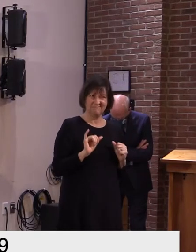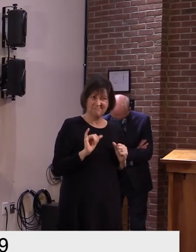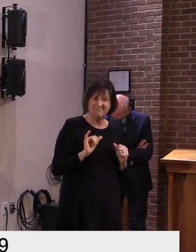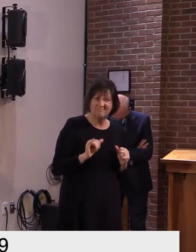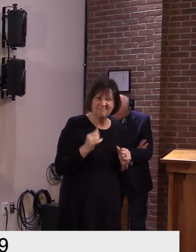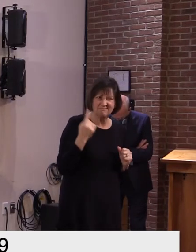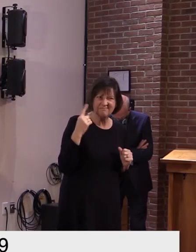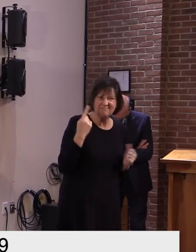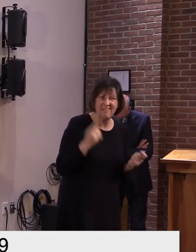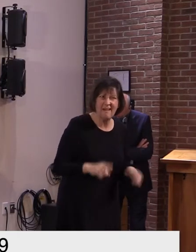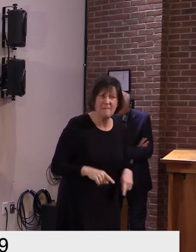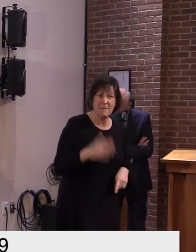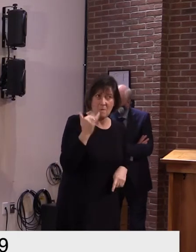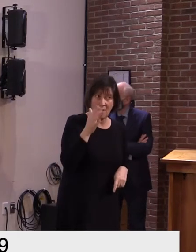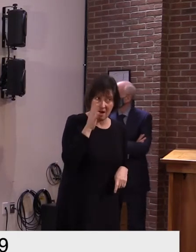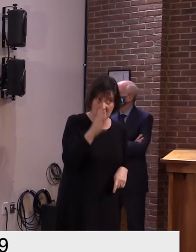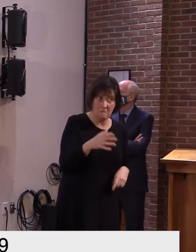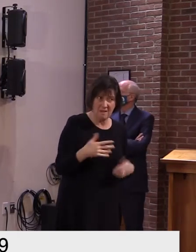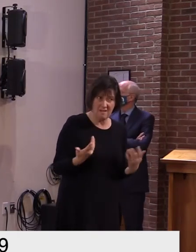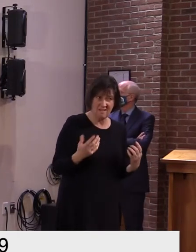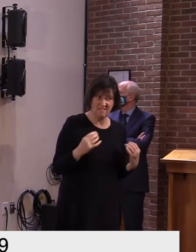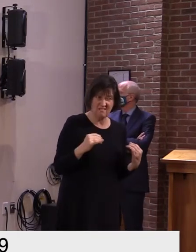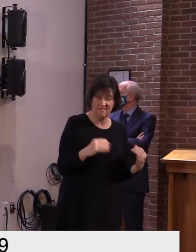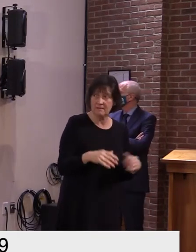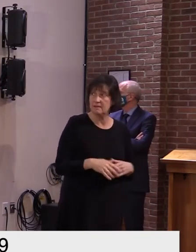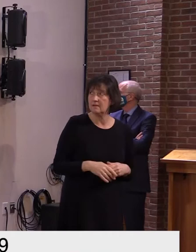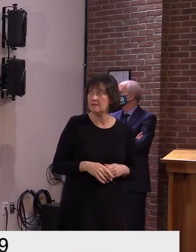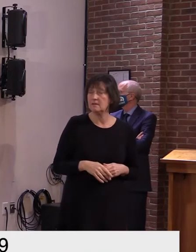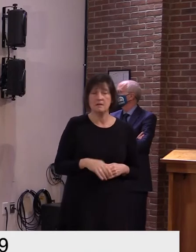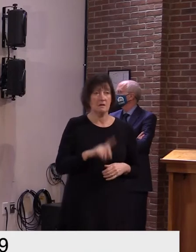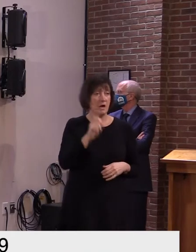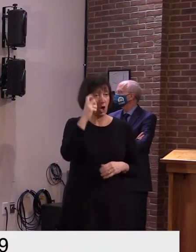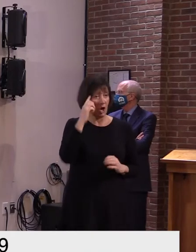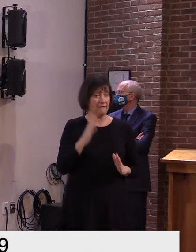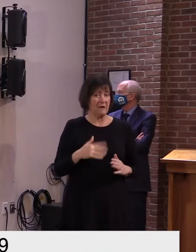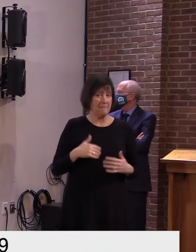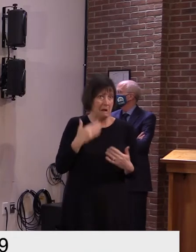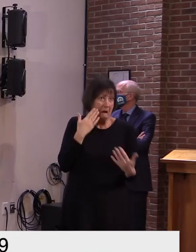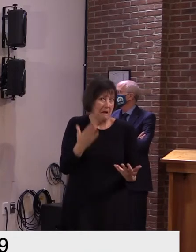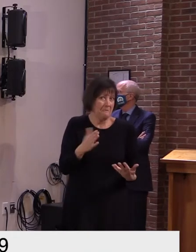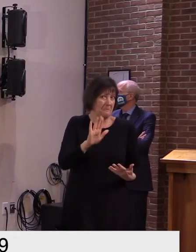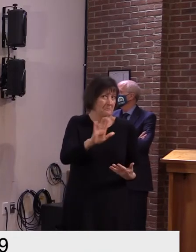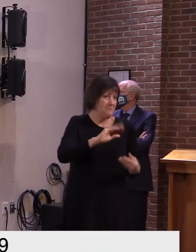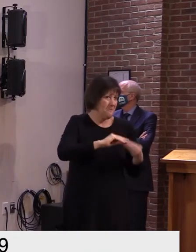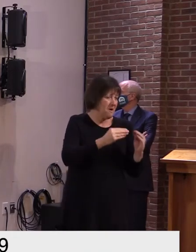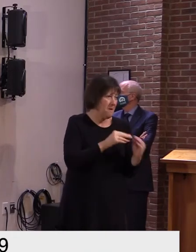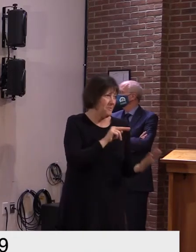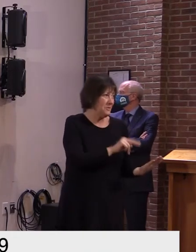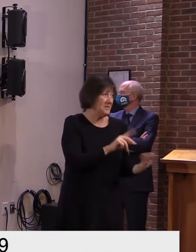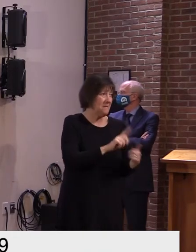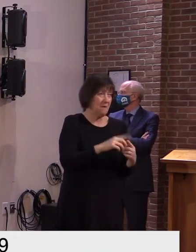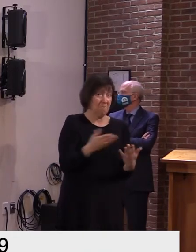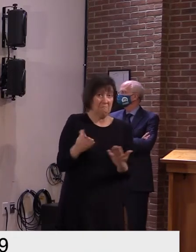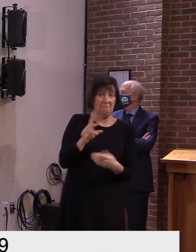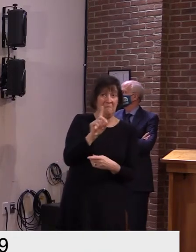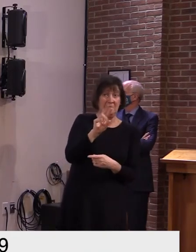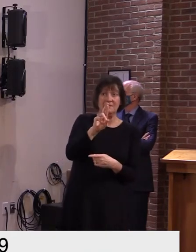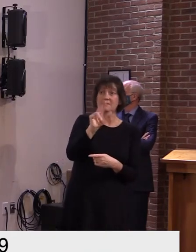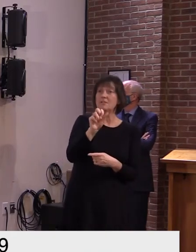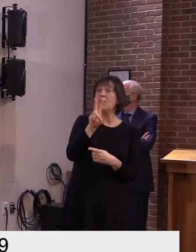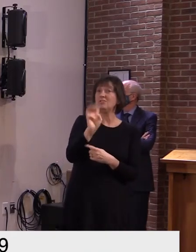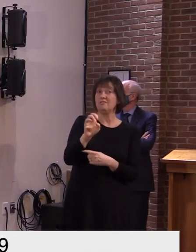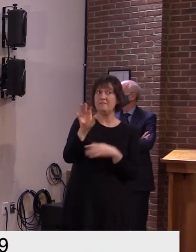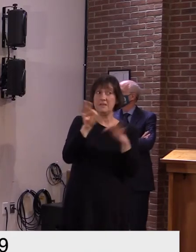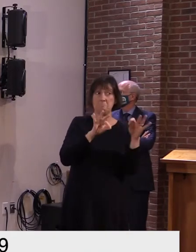week? Yeah, I think actually the number might be, I don't know what the number is that you have, but I'll let Dr. Levine update you on